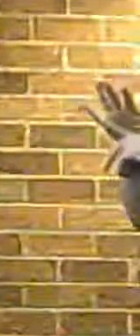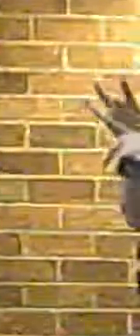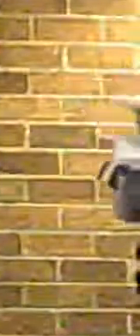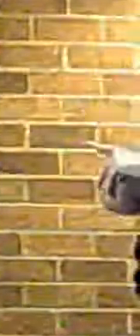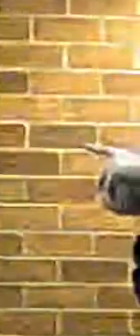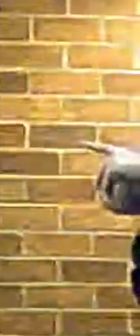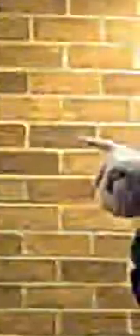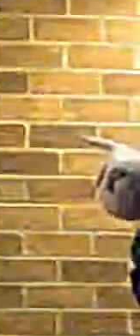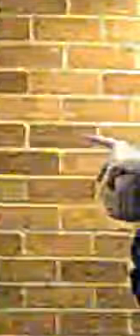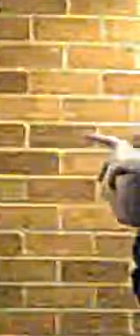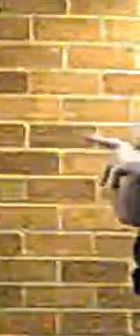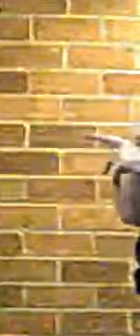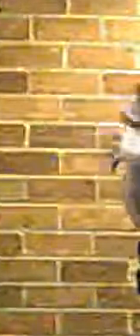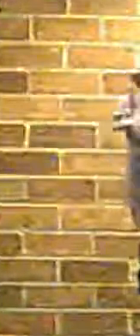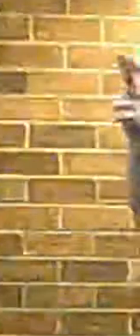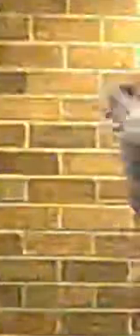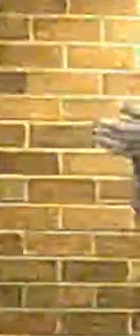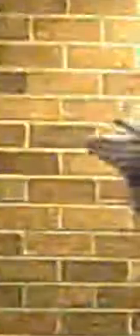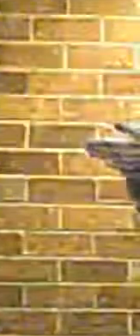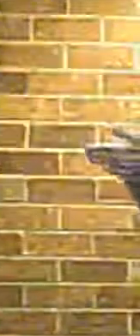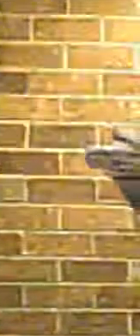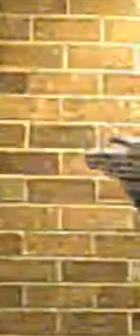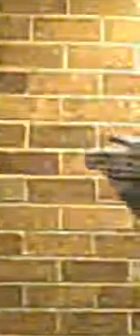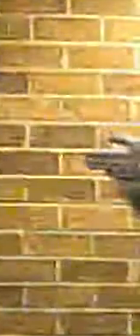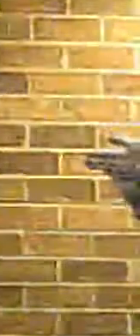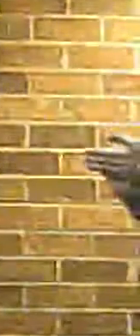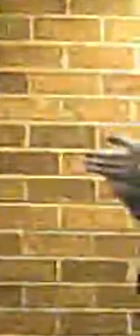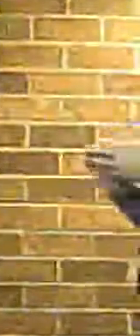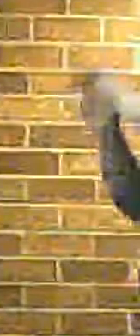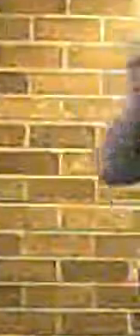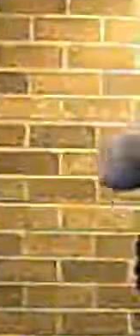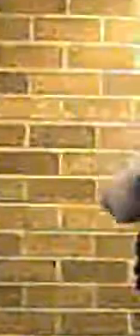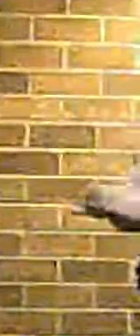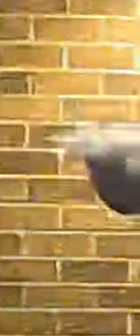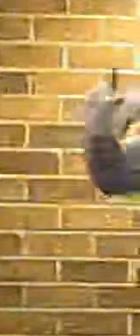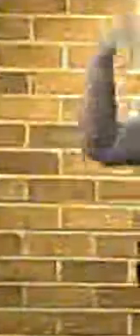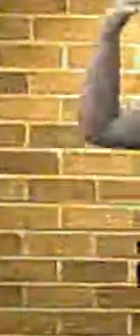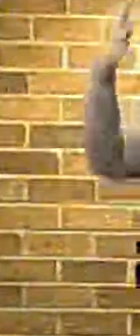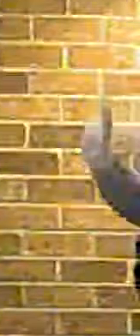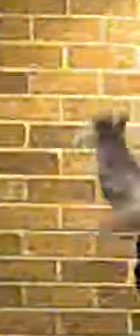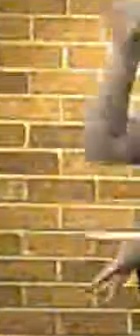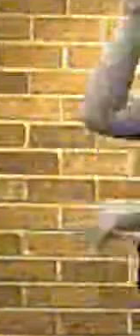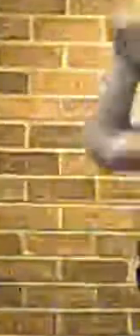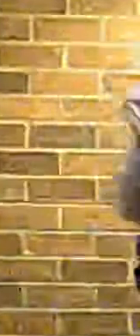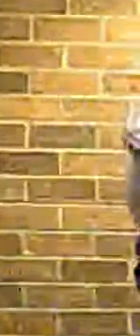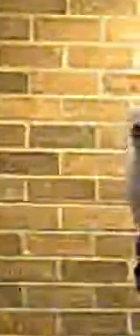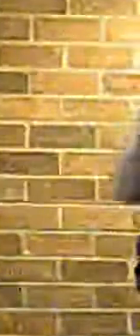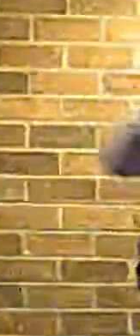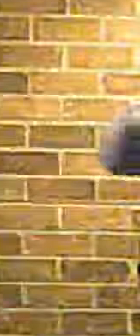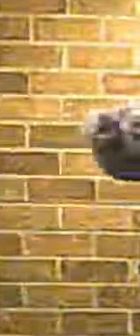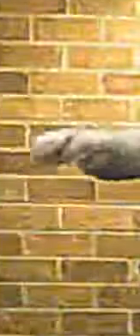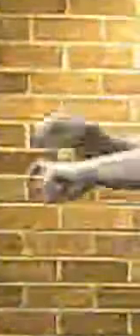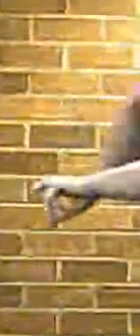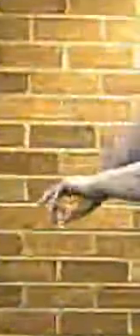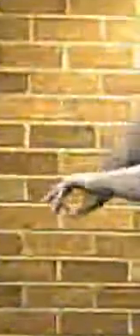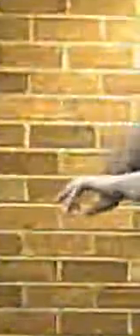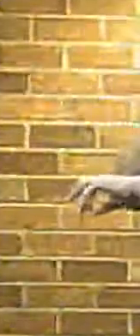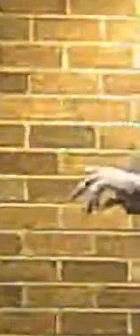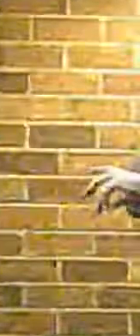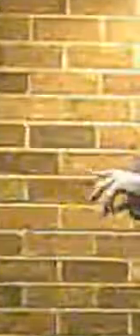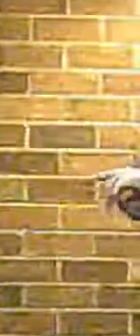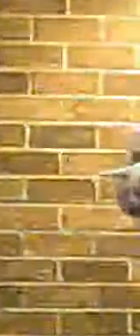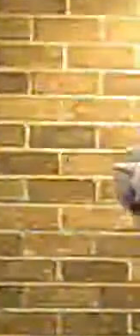criteria. Using national statistics over a period of time, the study stated that there is little difference